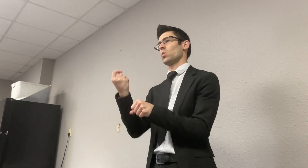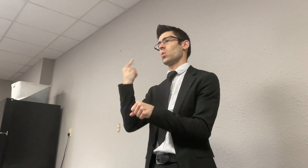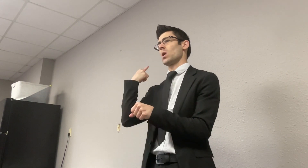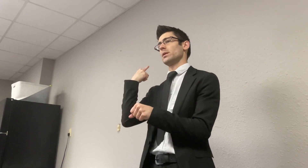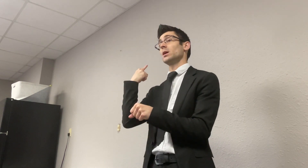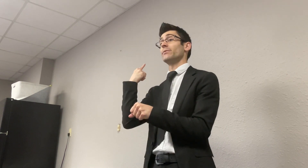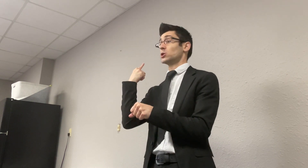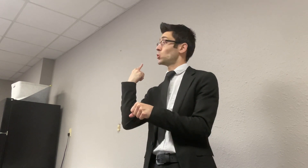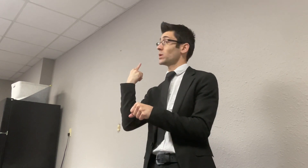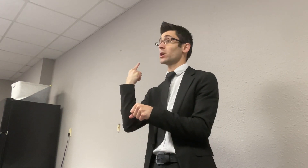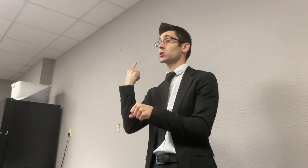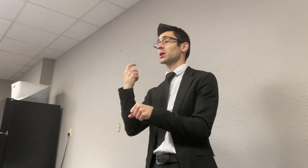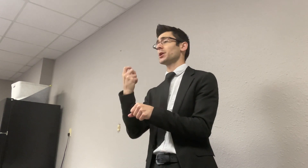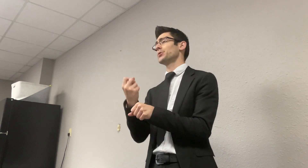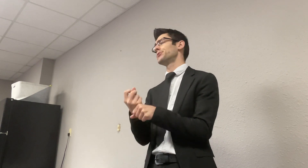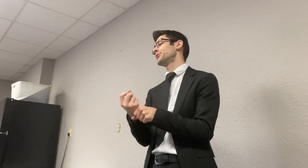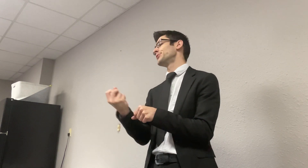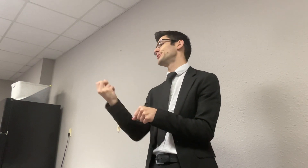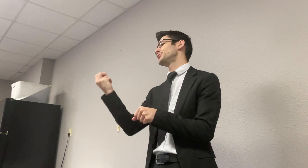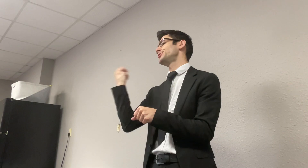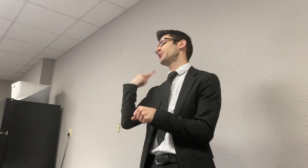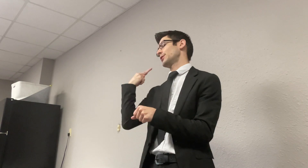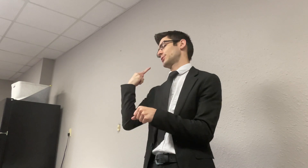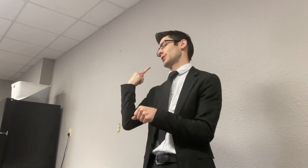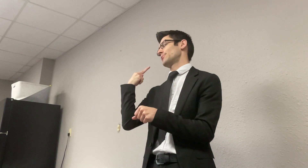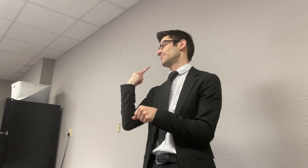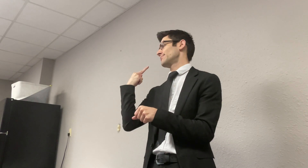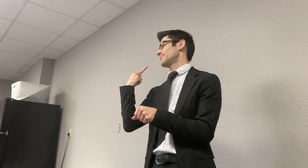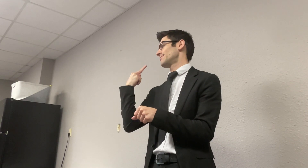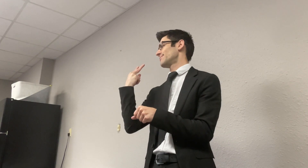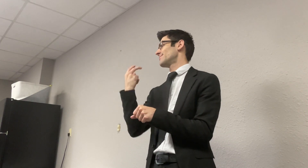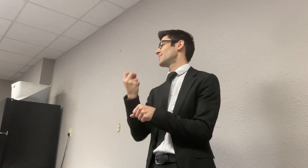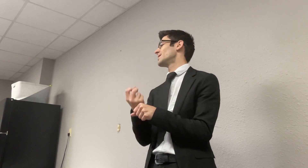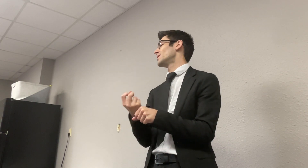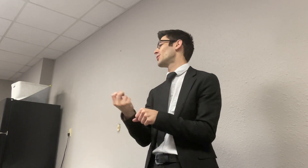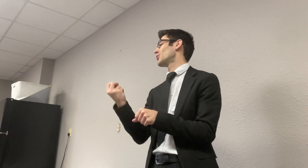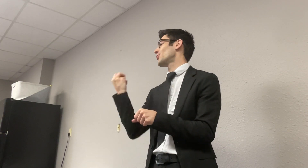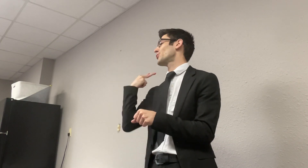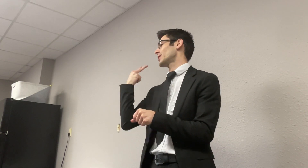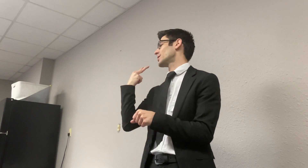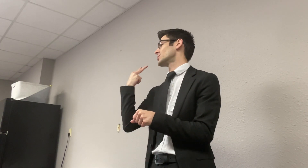1. If it's 2 years ago, 2 years ago. 3 years ago.